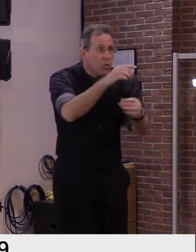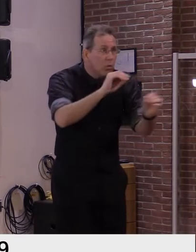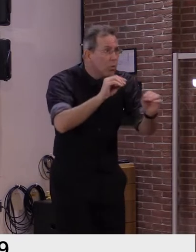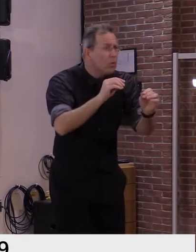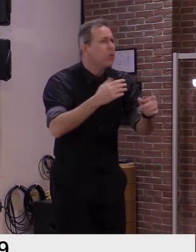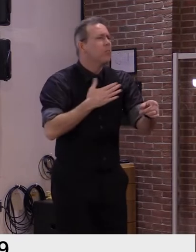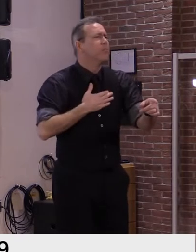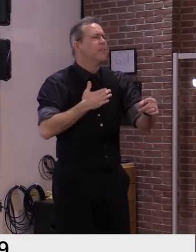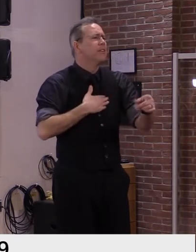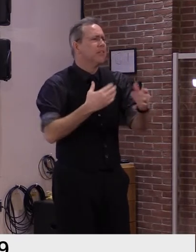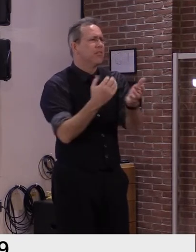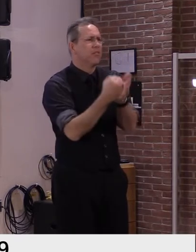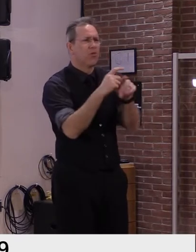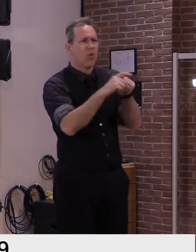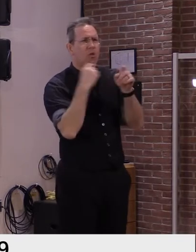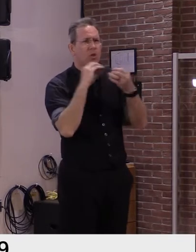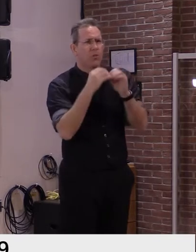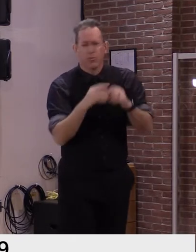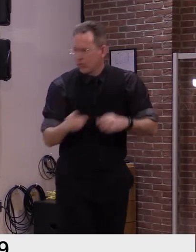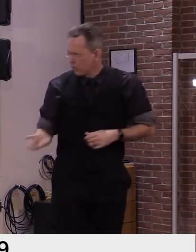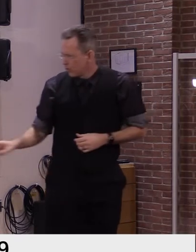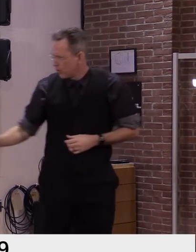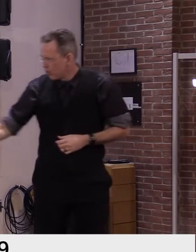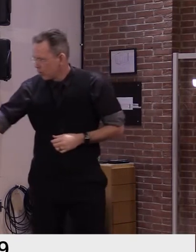vaccine call center at